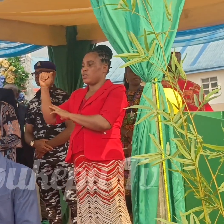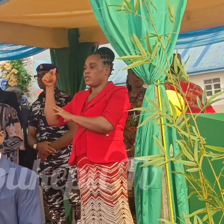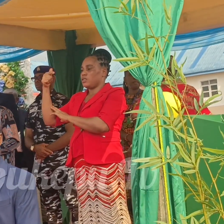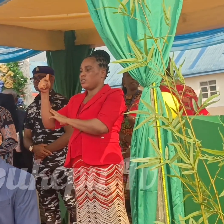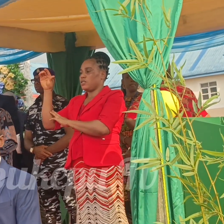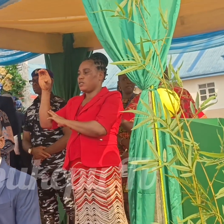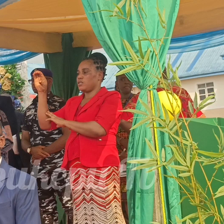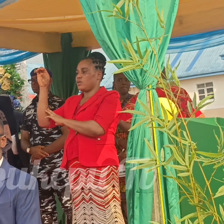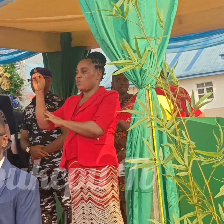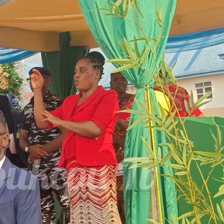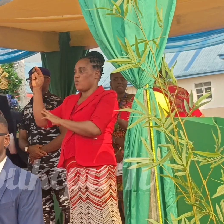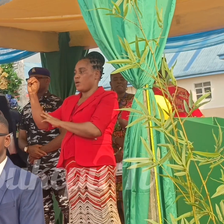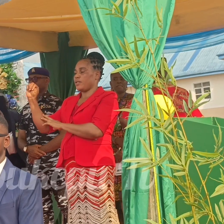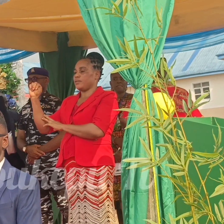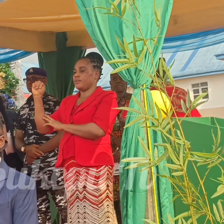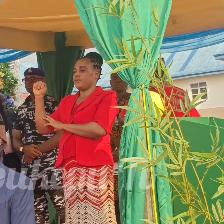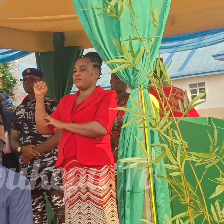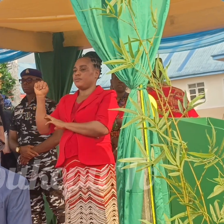GCON.